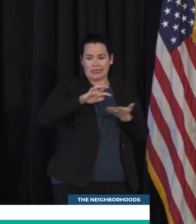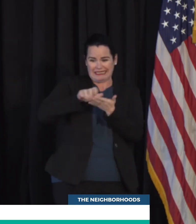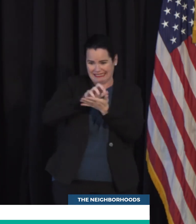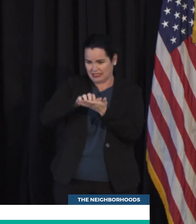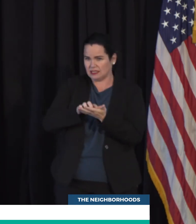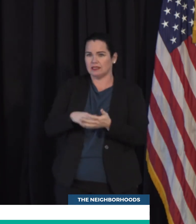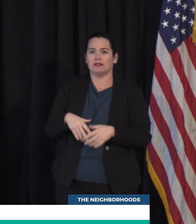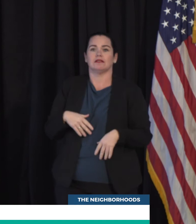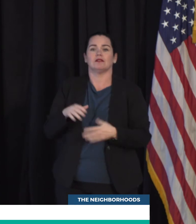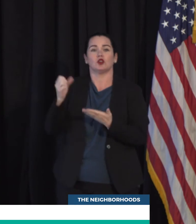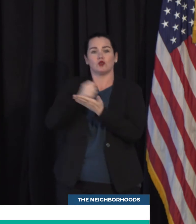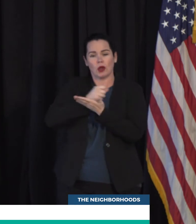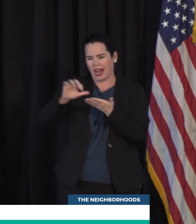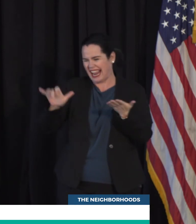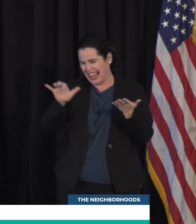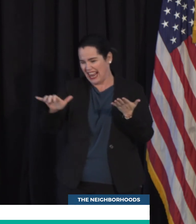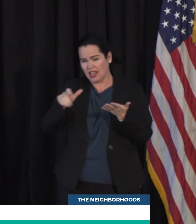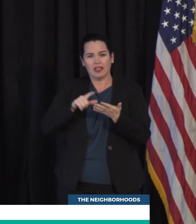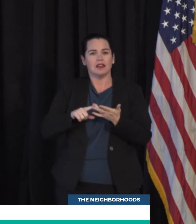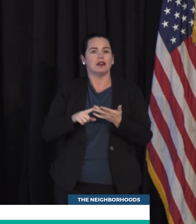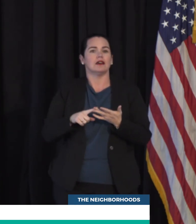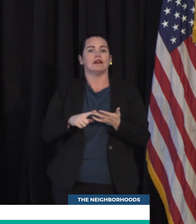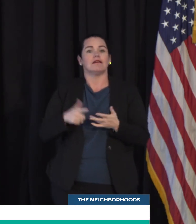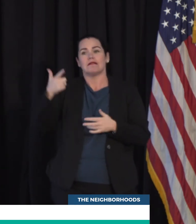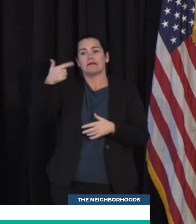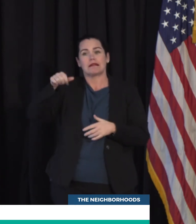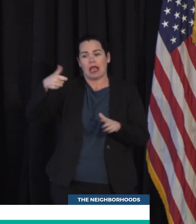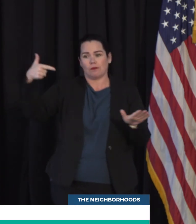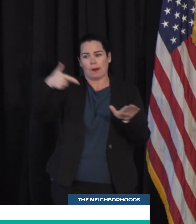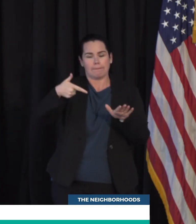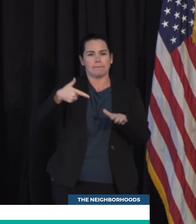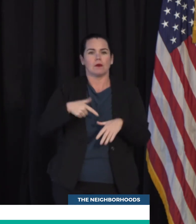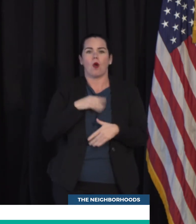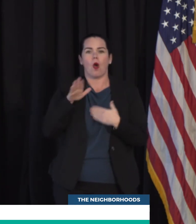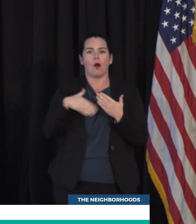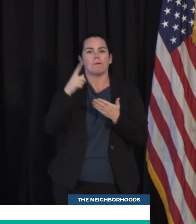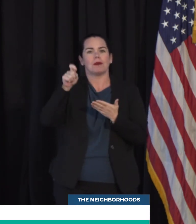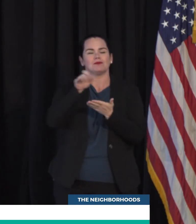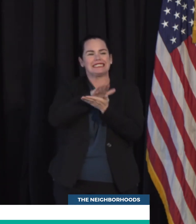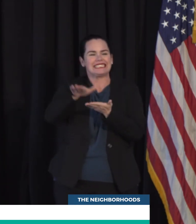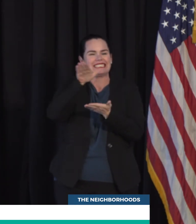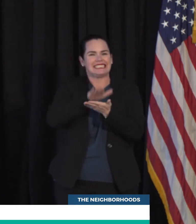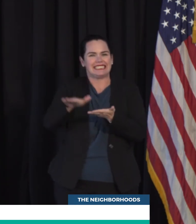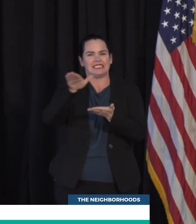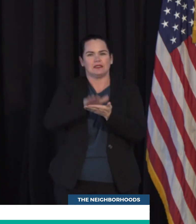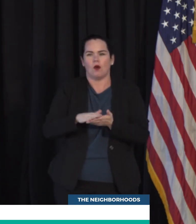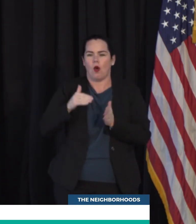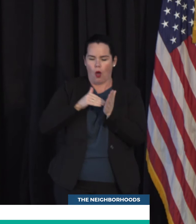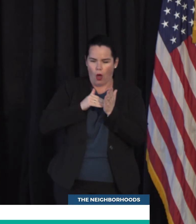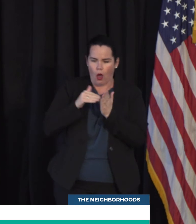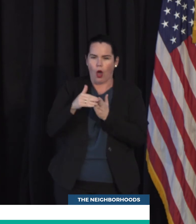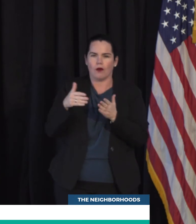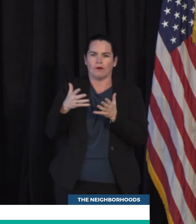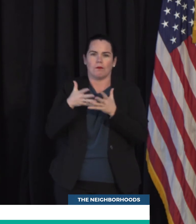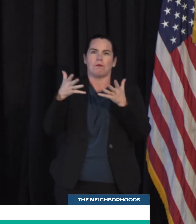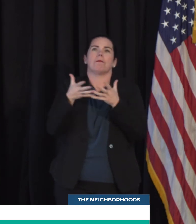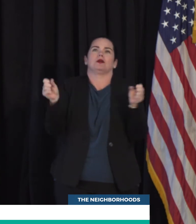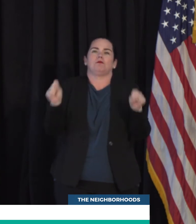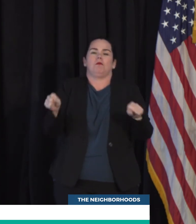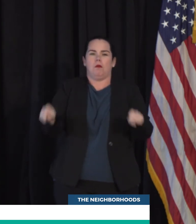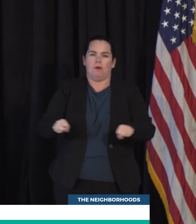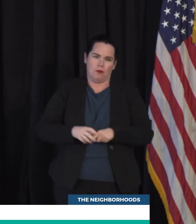credit card keypads, gas pumps, entrance door handles should be cleaned and sanitized as often as